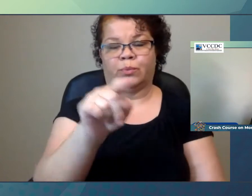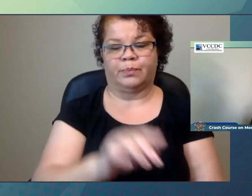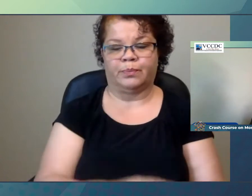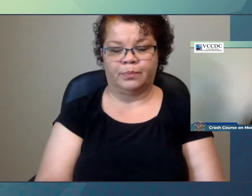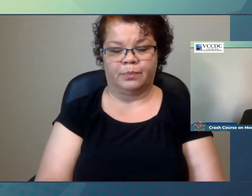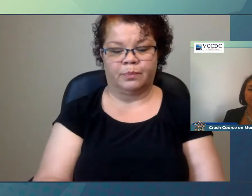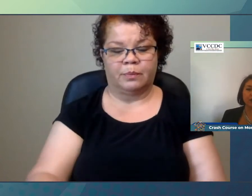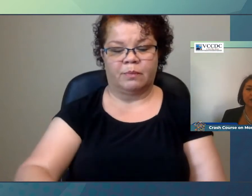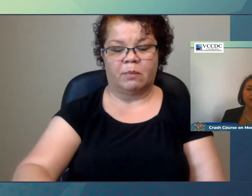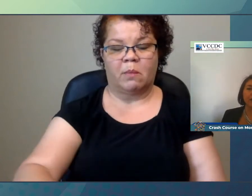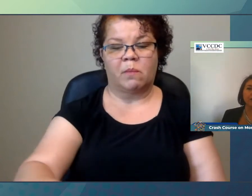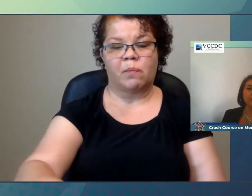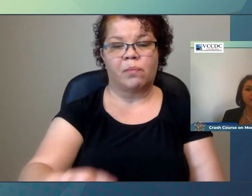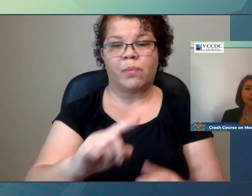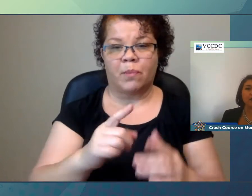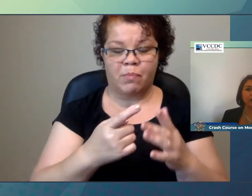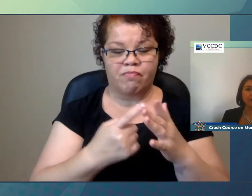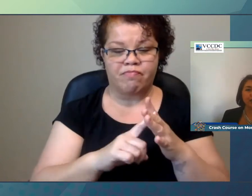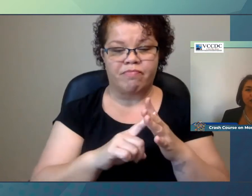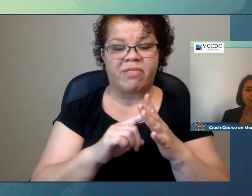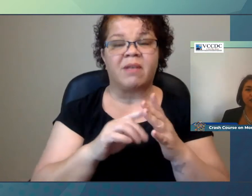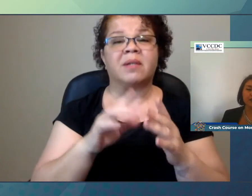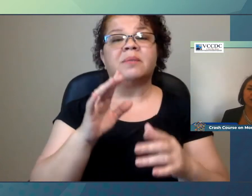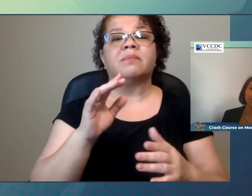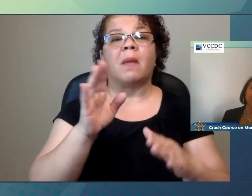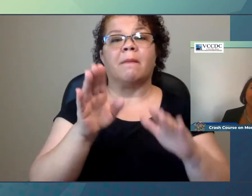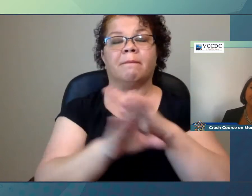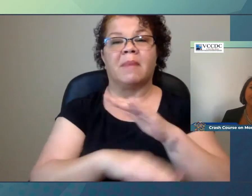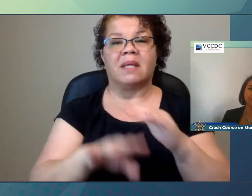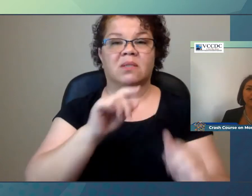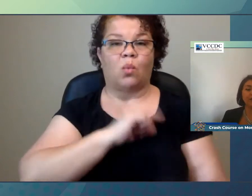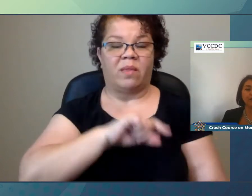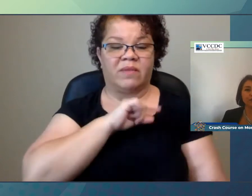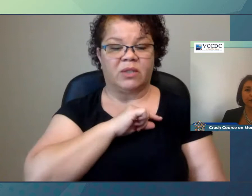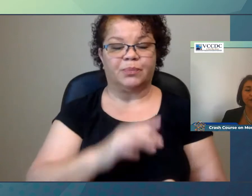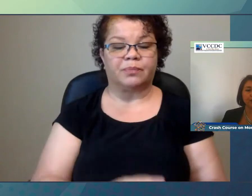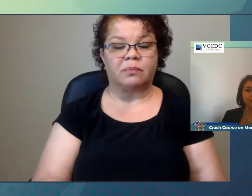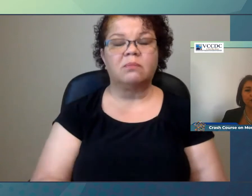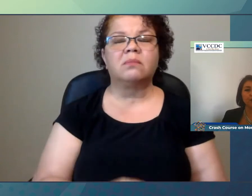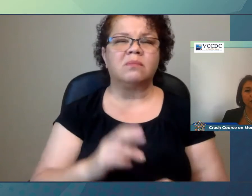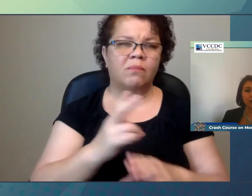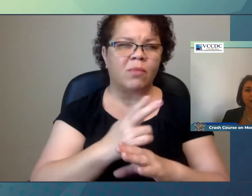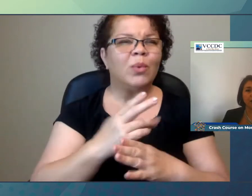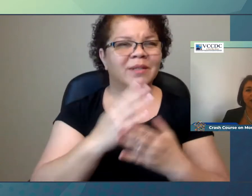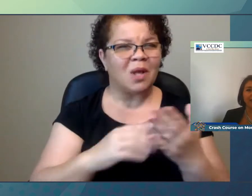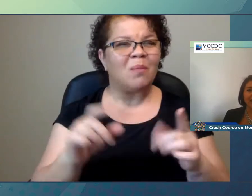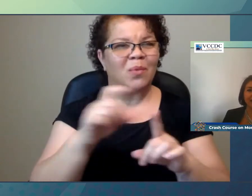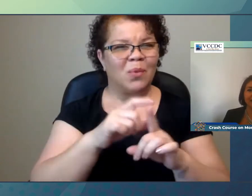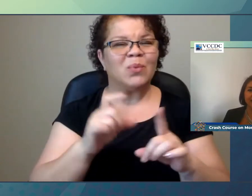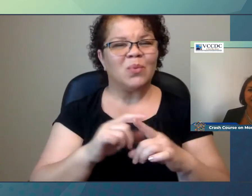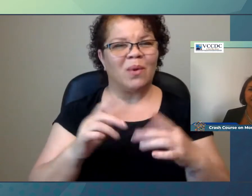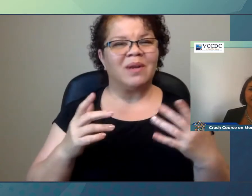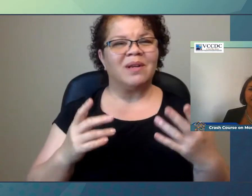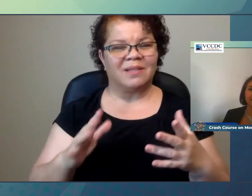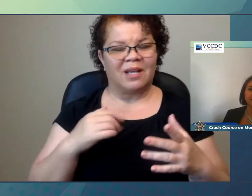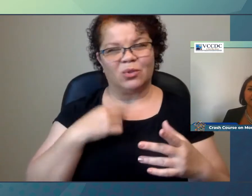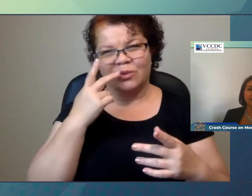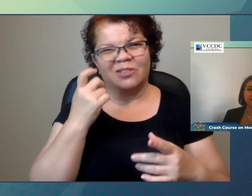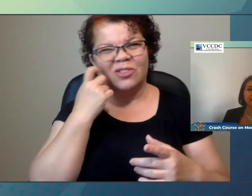So the first thing we're going to start with are basic qualifications, and we're going to use some of those terms that you just saw on that last